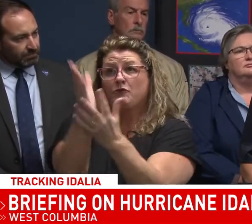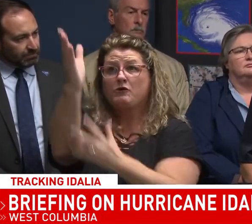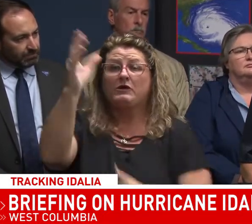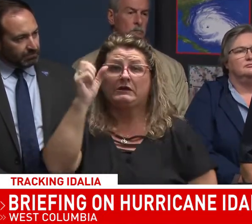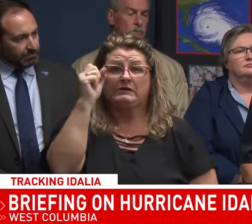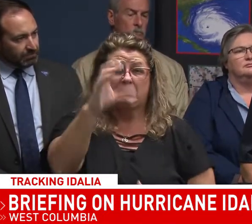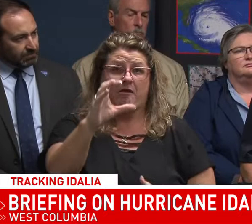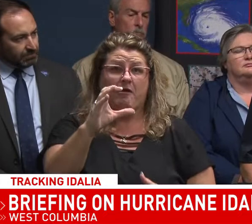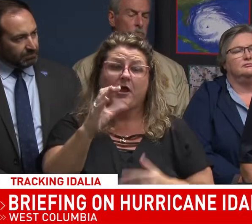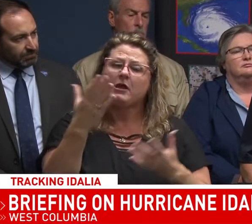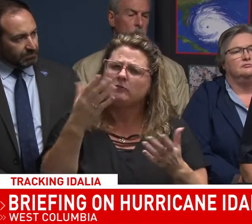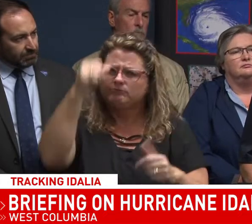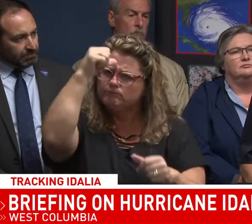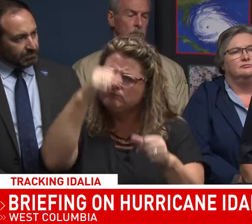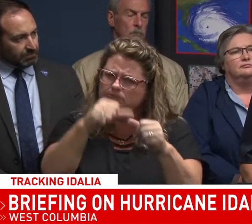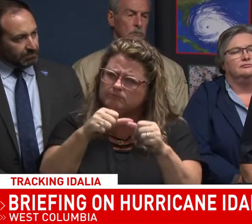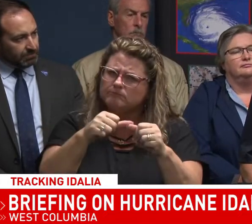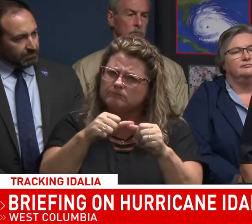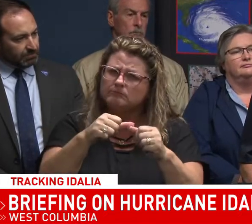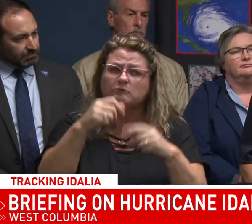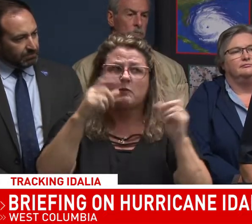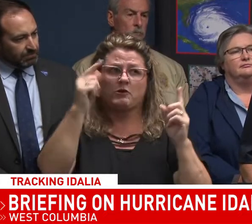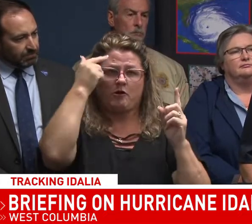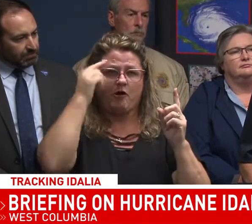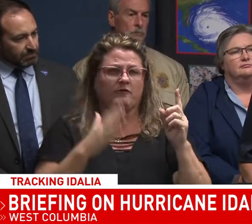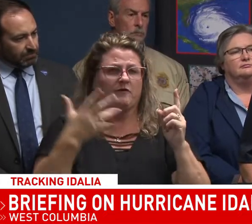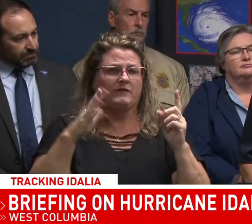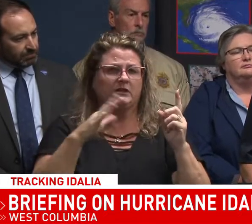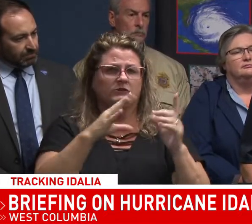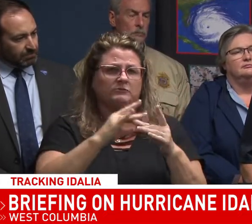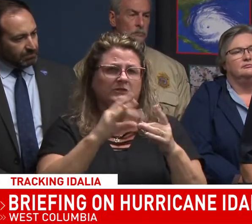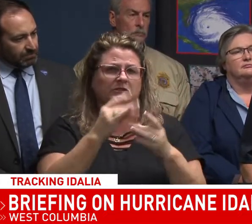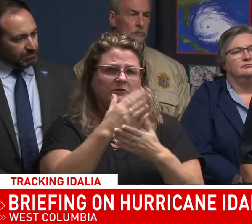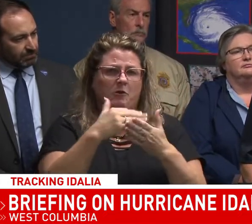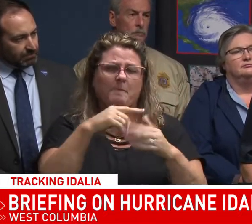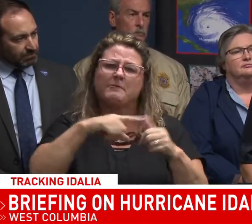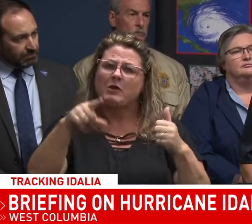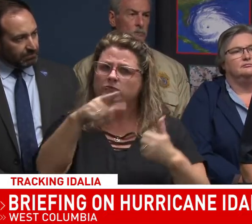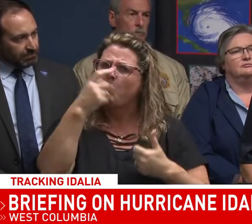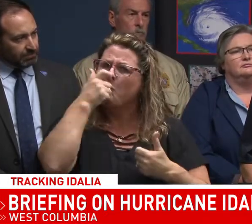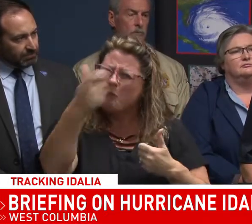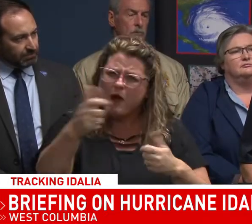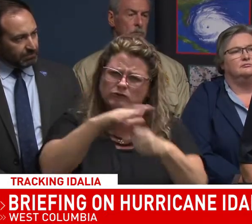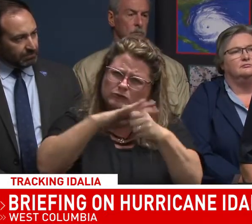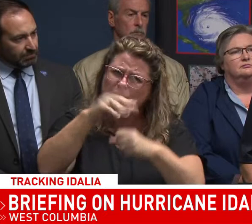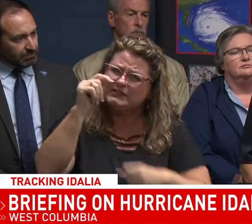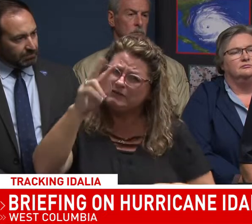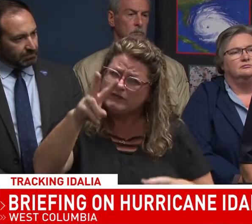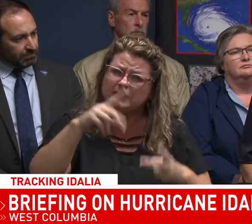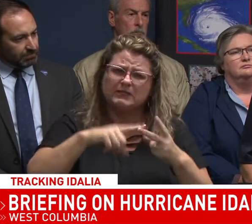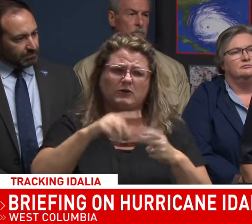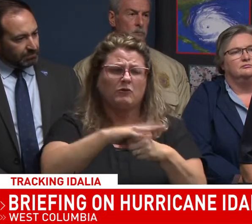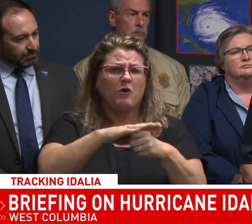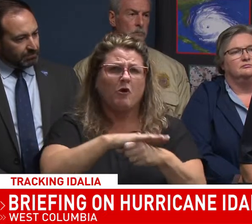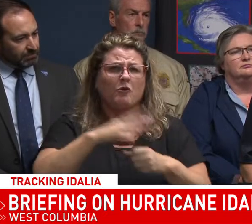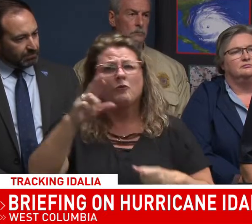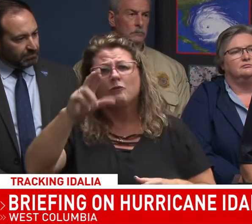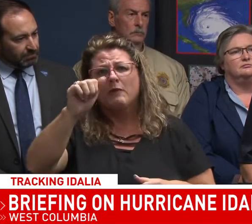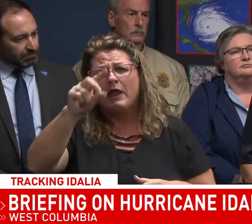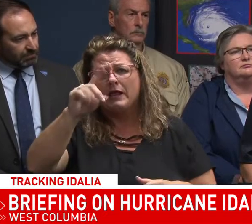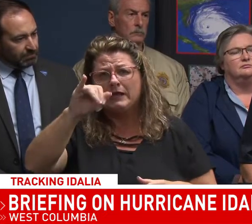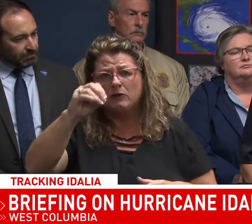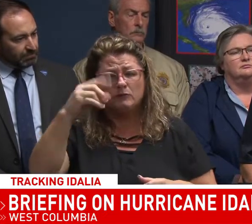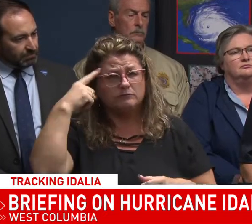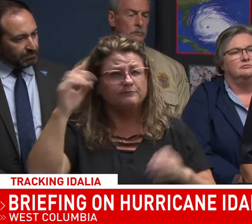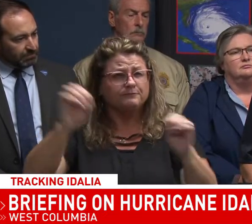a few key points. Some of them the governor's already mentioned. Stay tuned to local television and radio stations for emergency